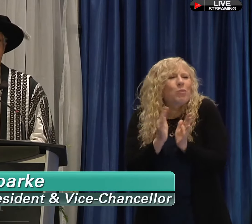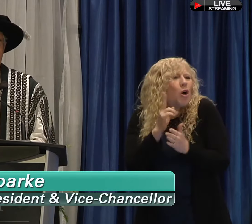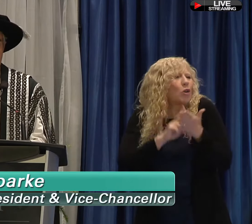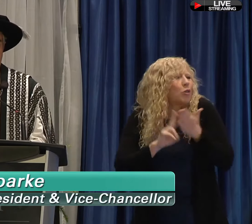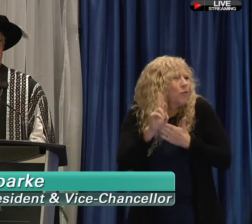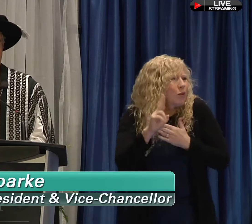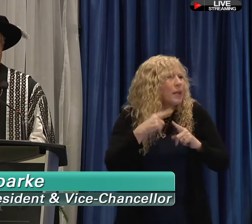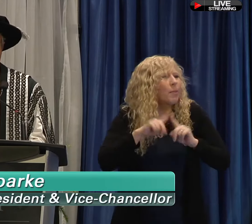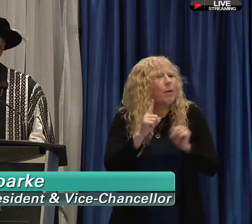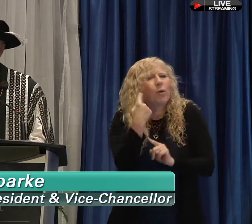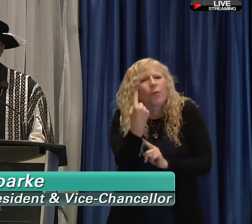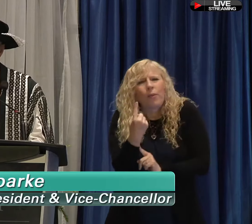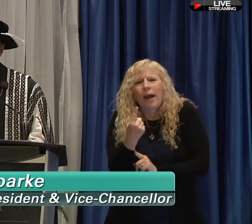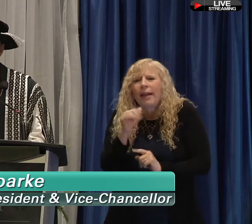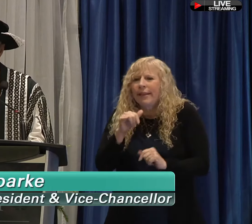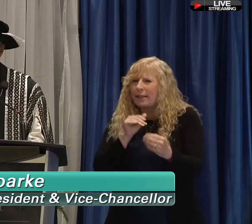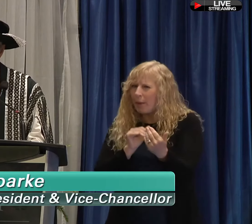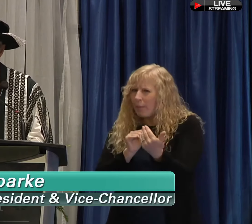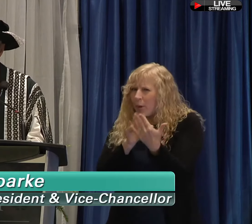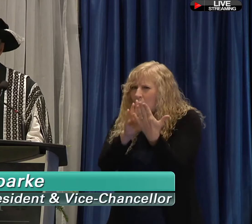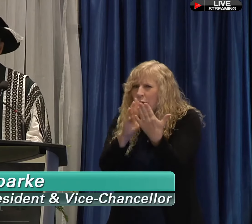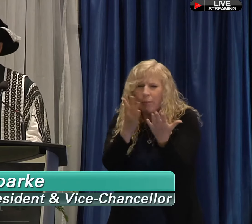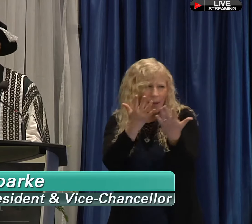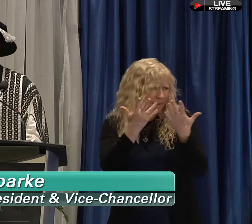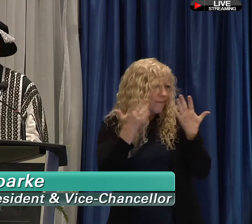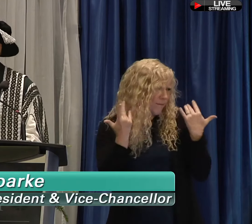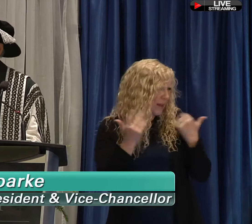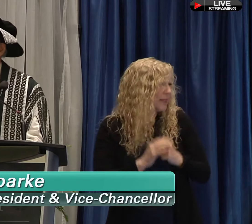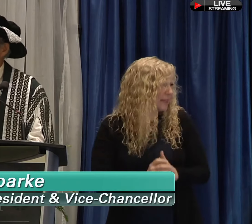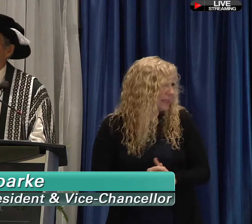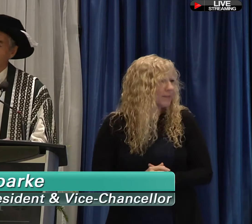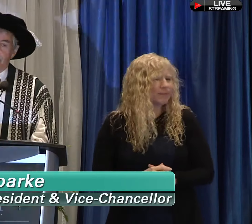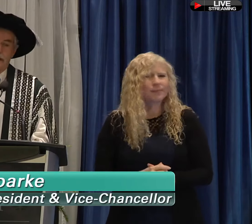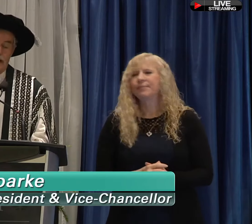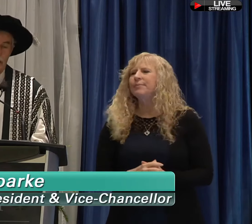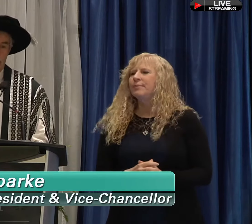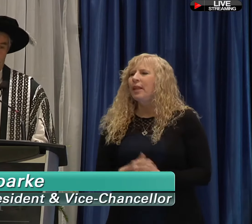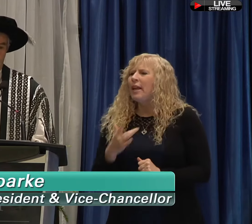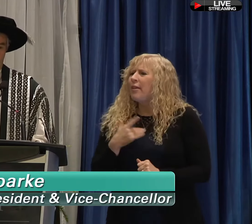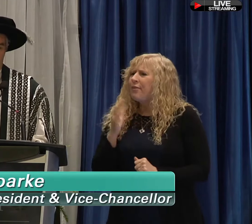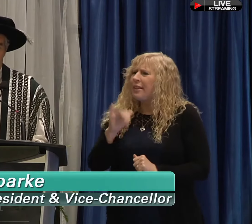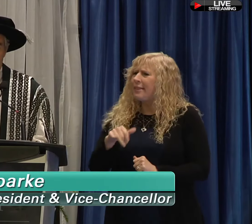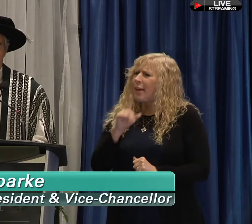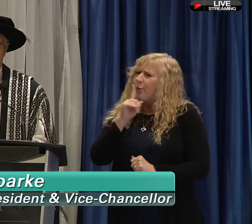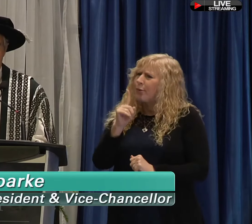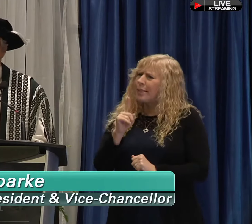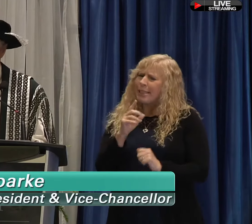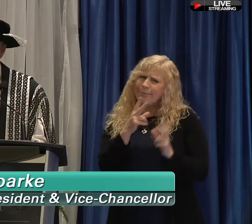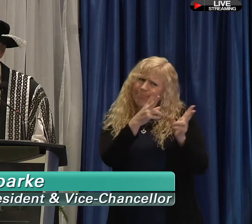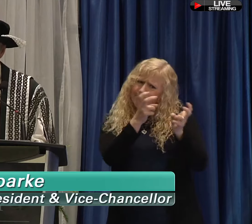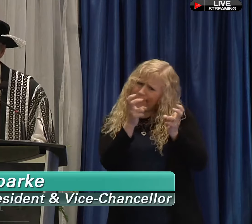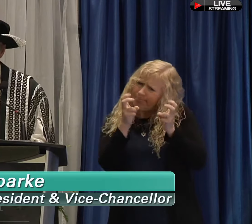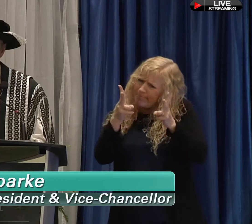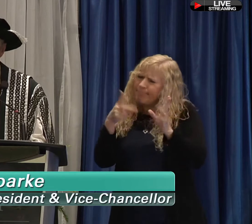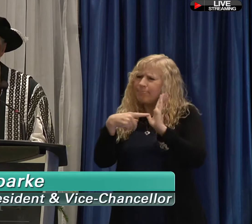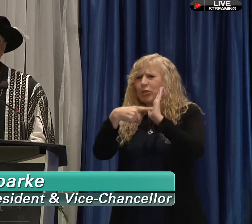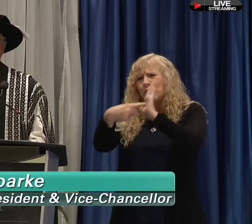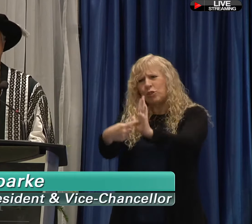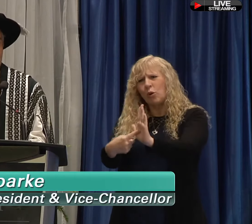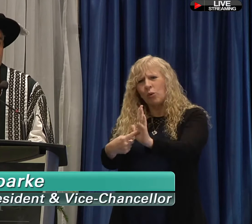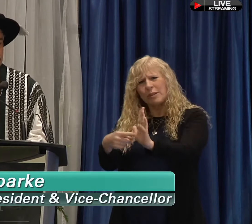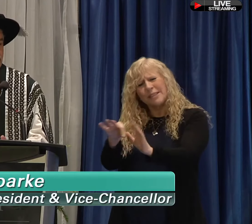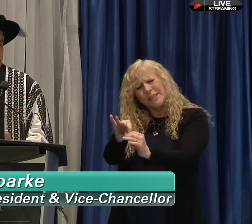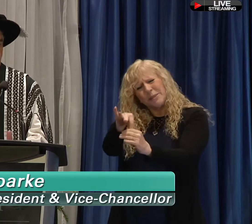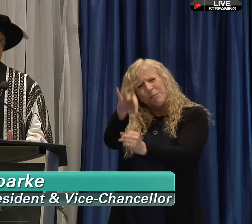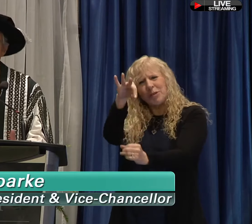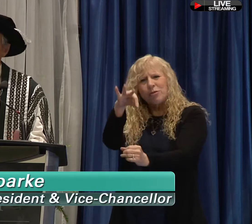but one that is approachable and friendly. And I think that really captures the spirit of Trent.